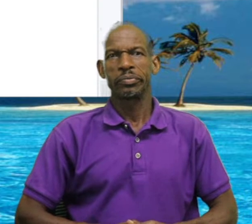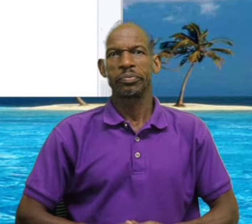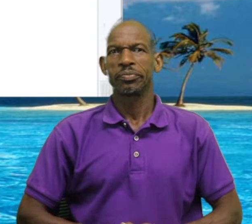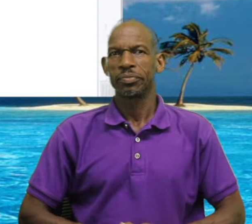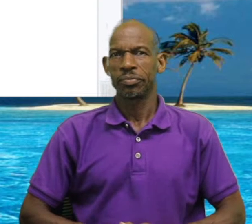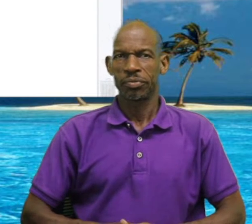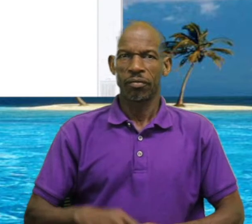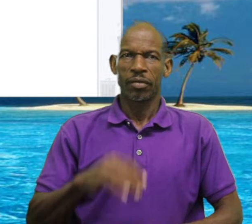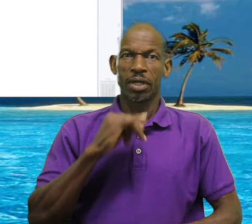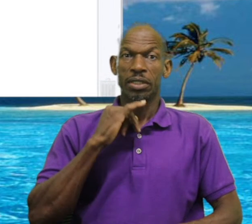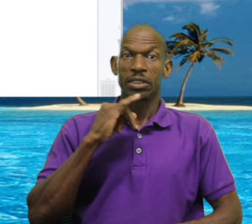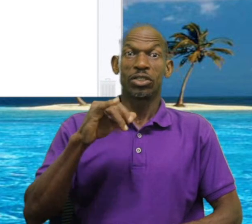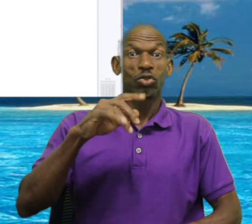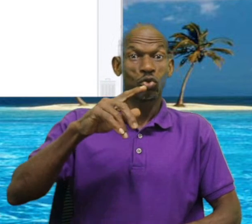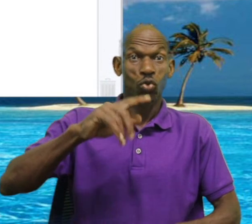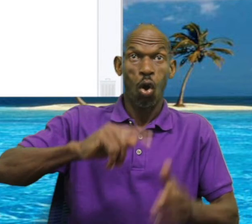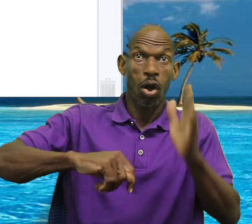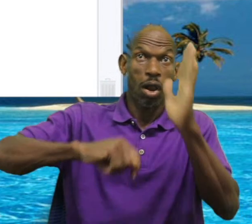tall,